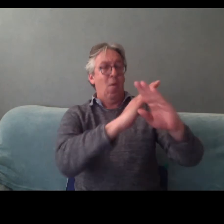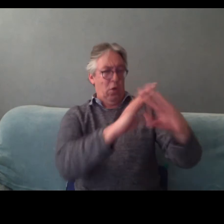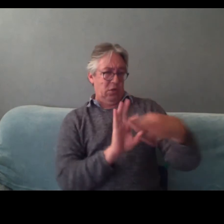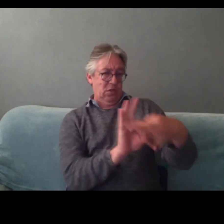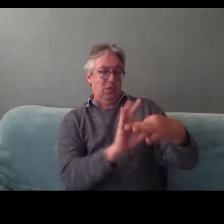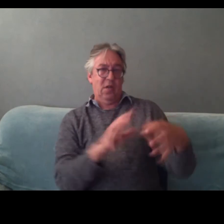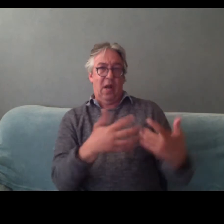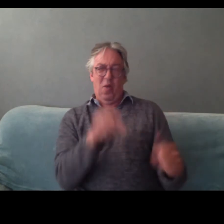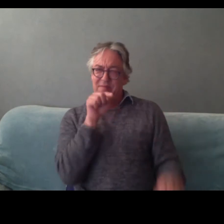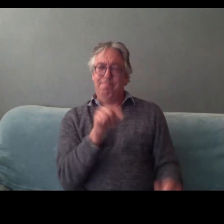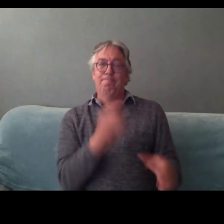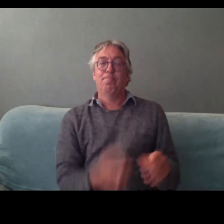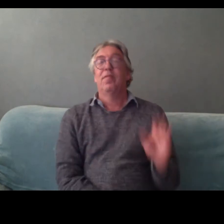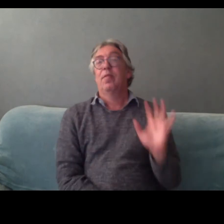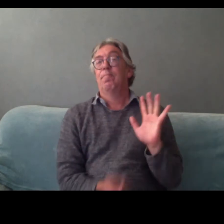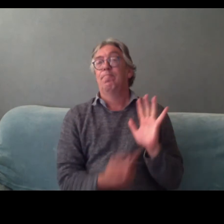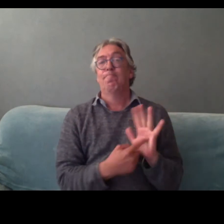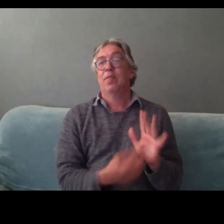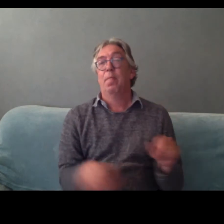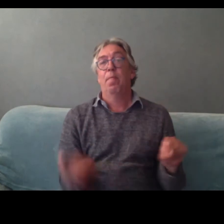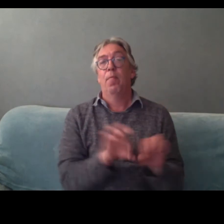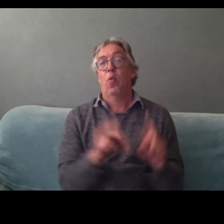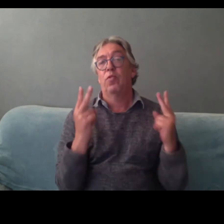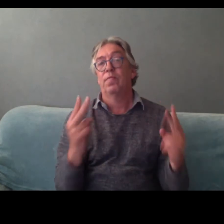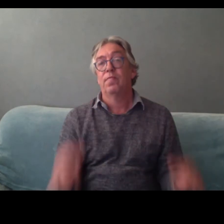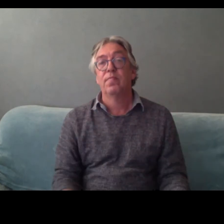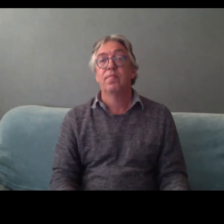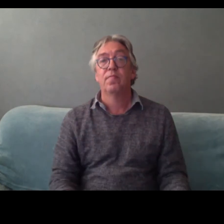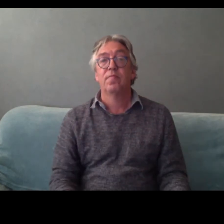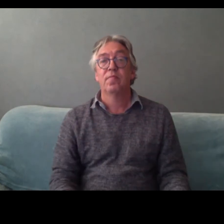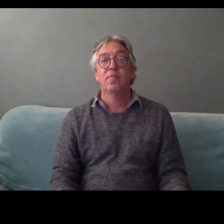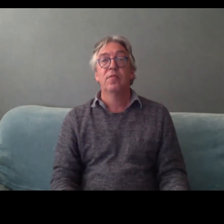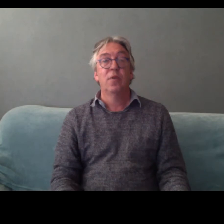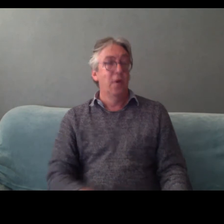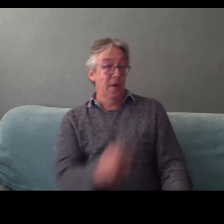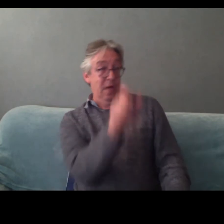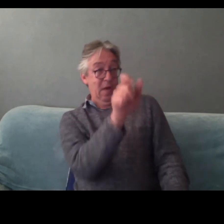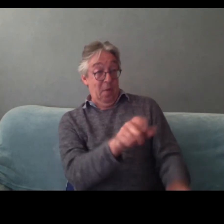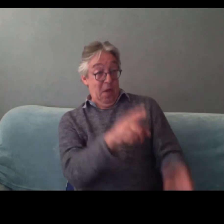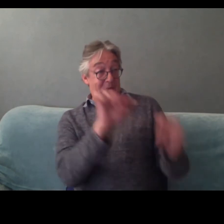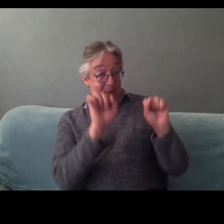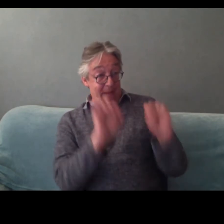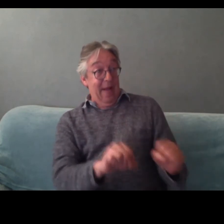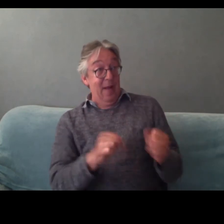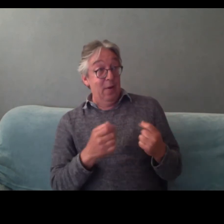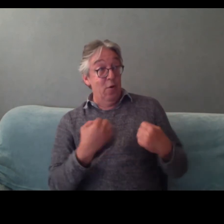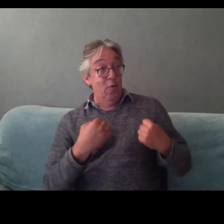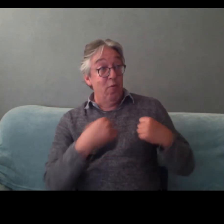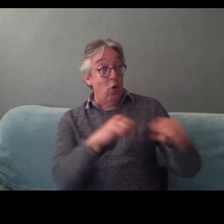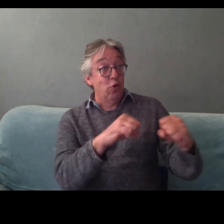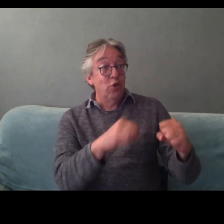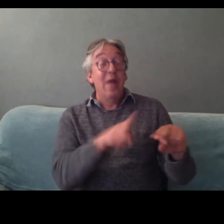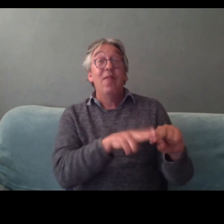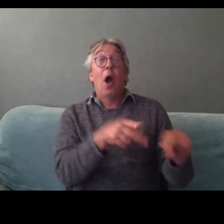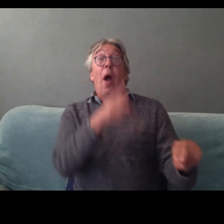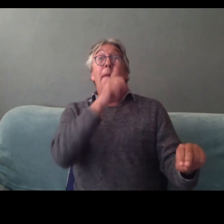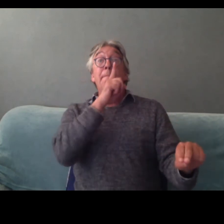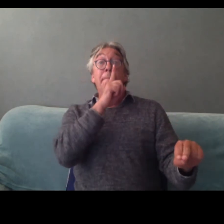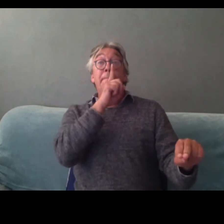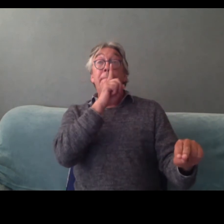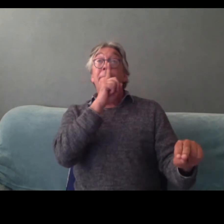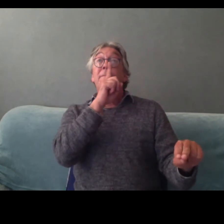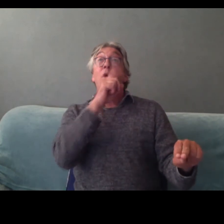I think. That an assessment of somebody's functioning with no reference to the workplace is not a very